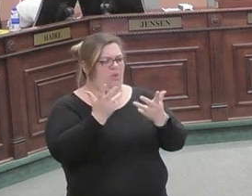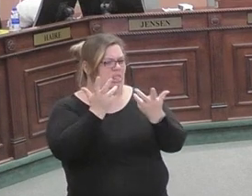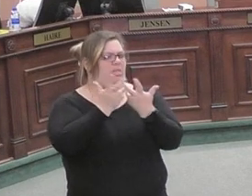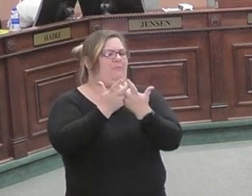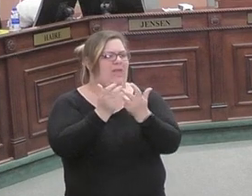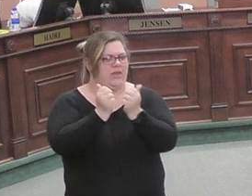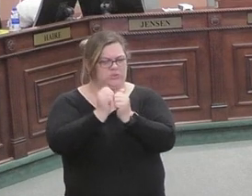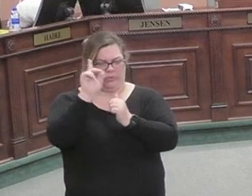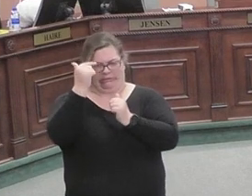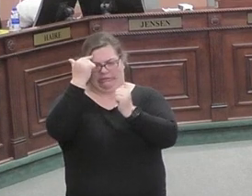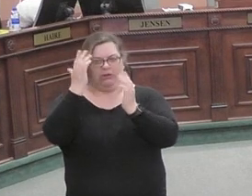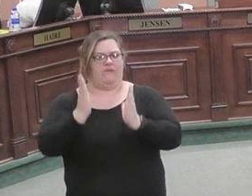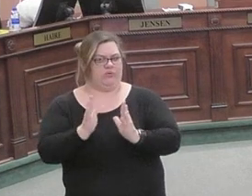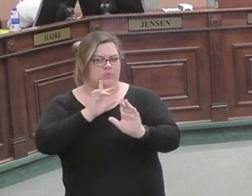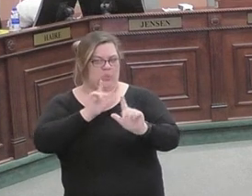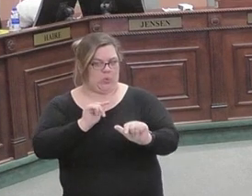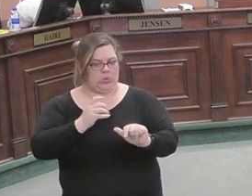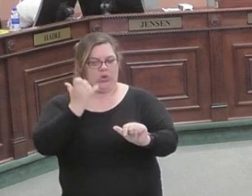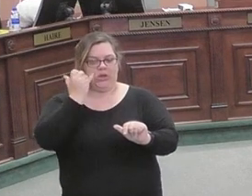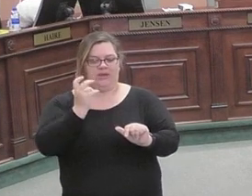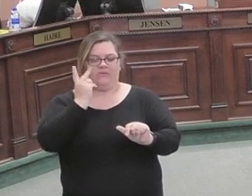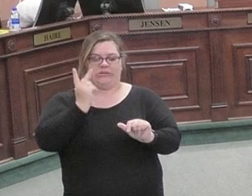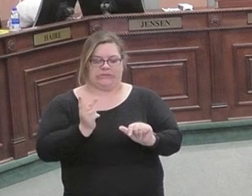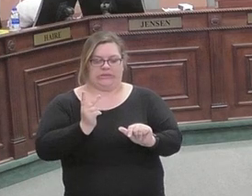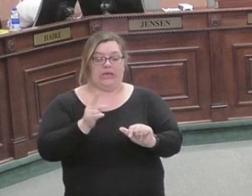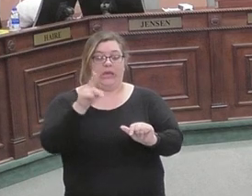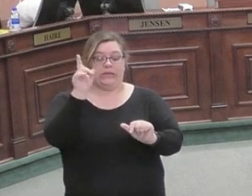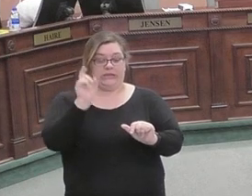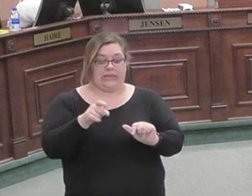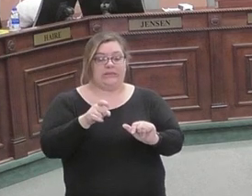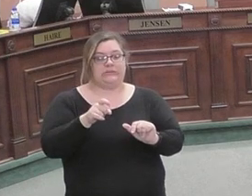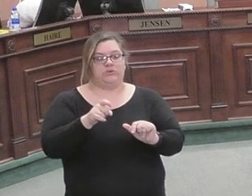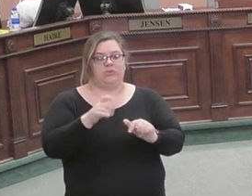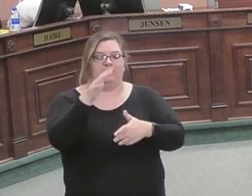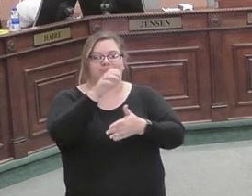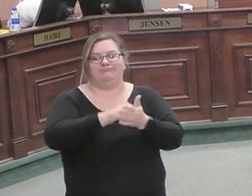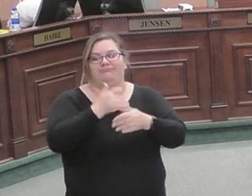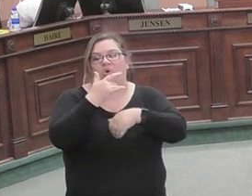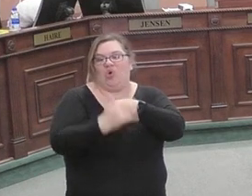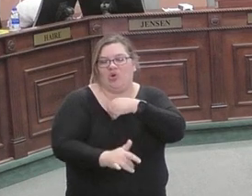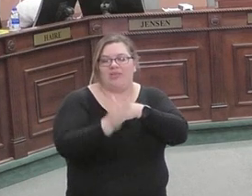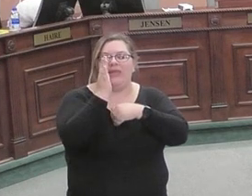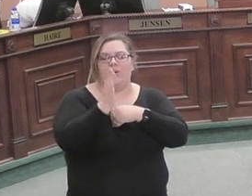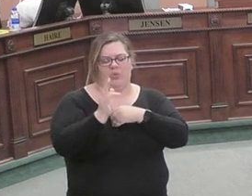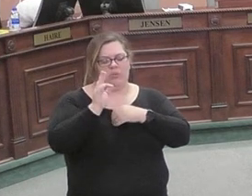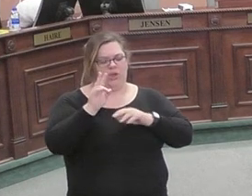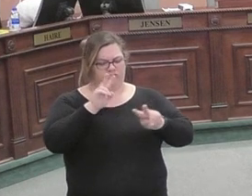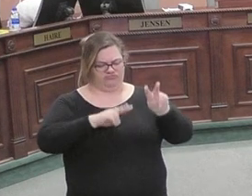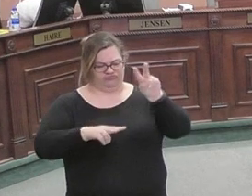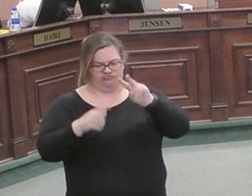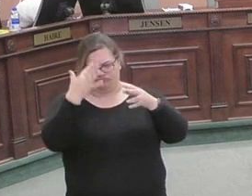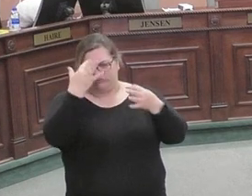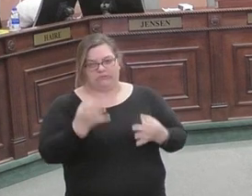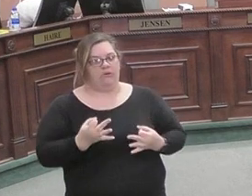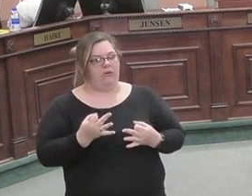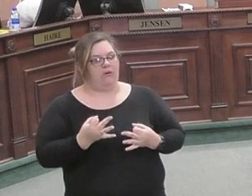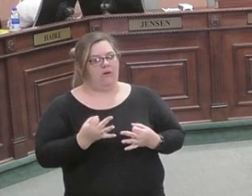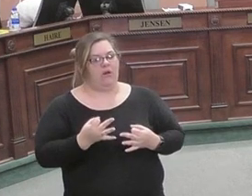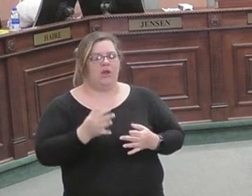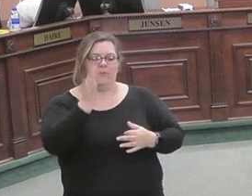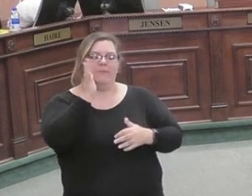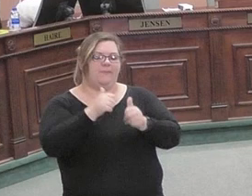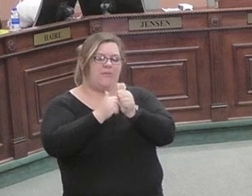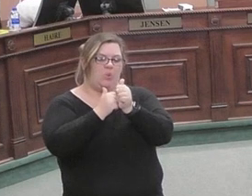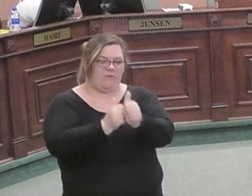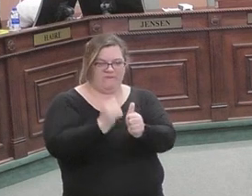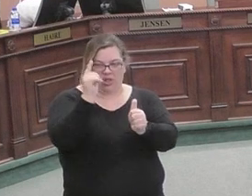and if we see that it needs to be rescinded early, you know, we will take a look at that. But certainly I'll follow the lead of the